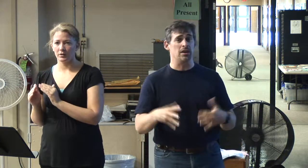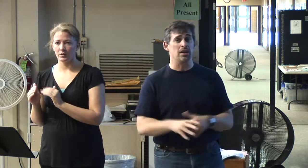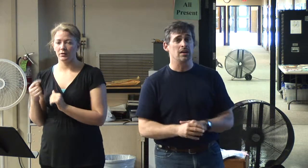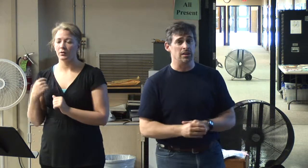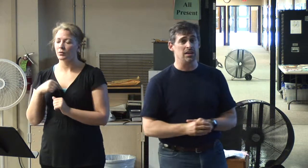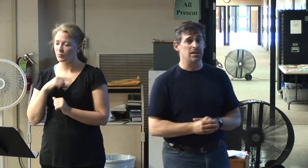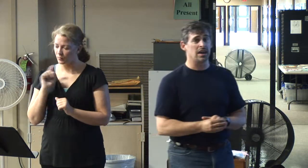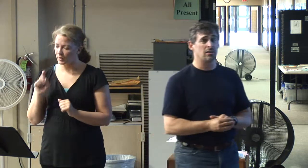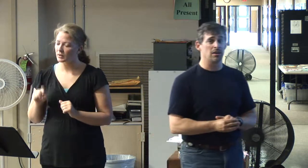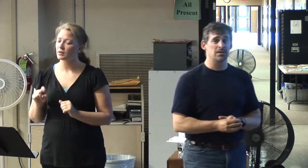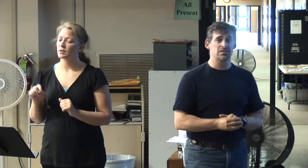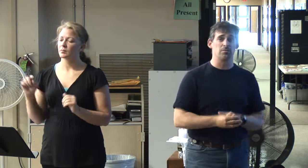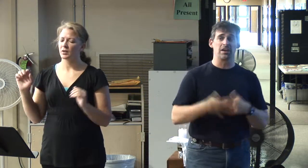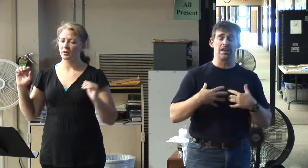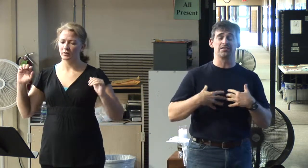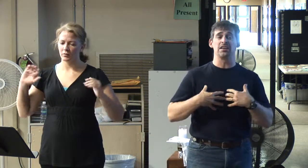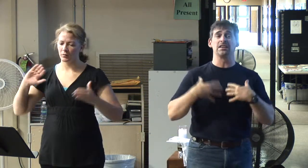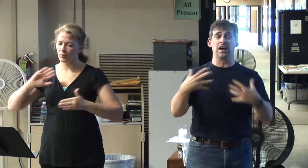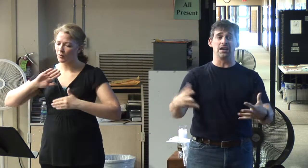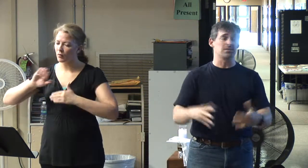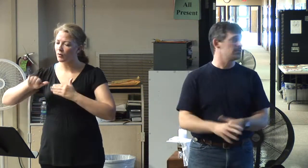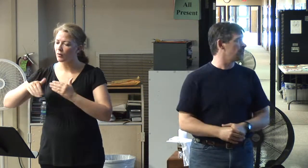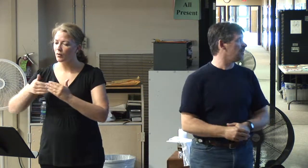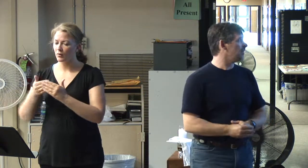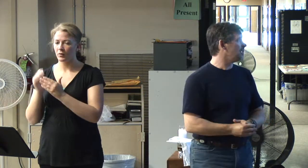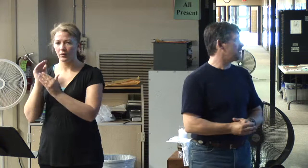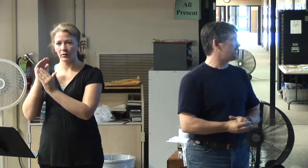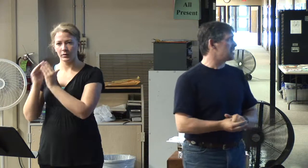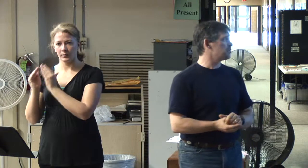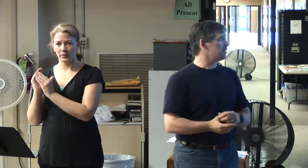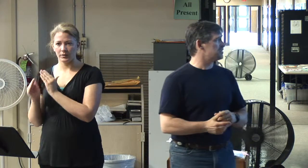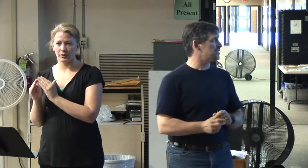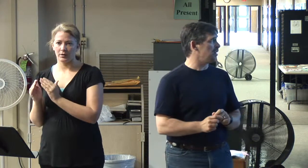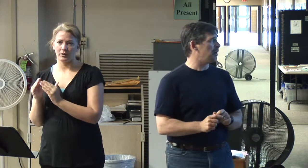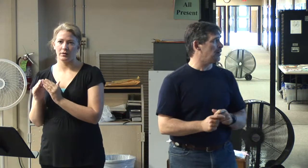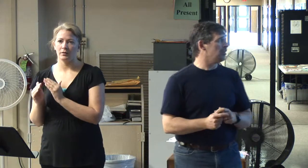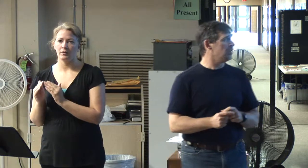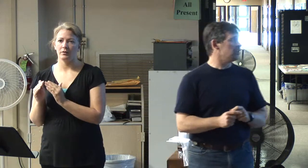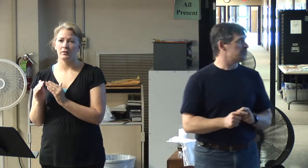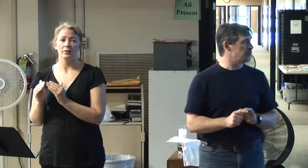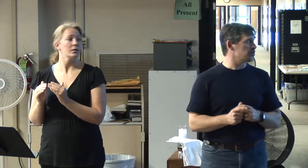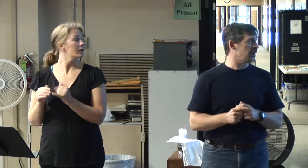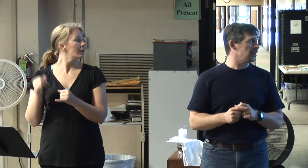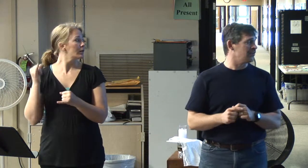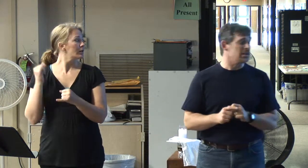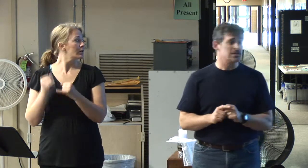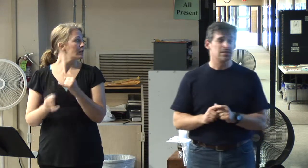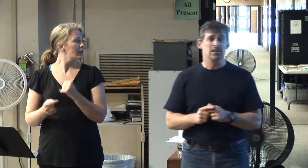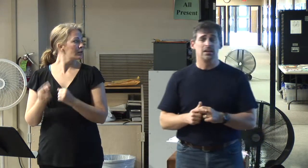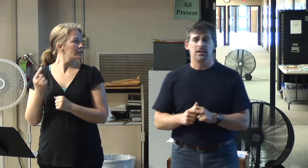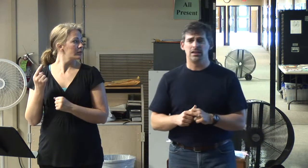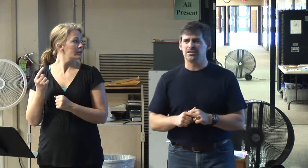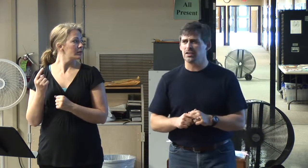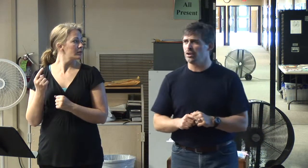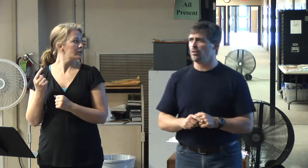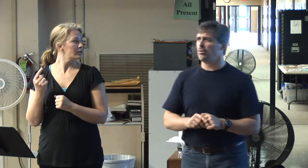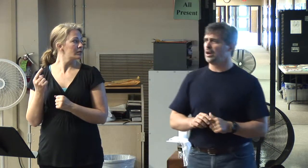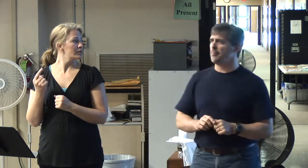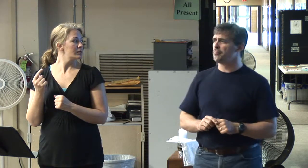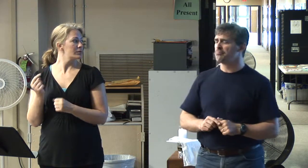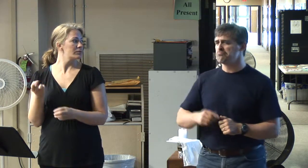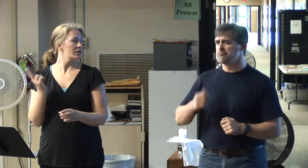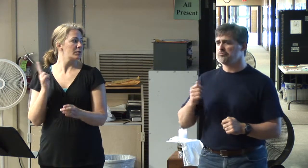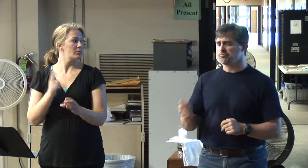whole community leading together and listening to what God is saying to us. The last one is to take part in spiritual activities. And it's that, you